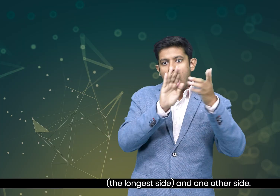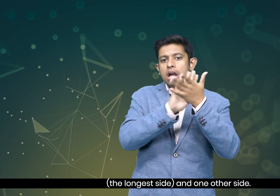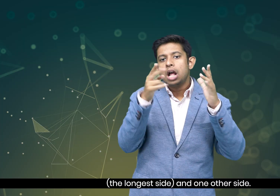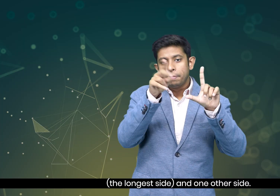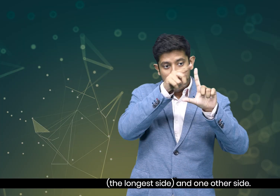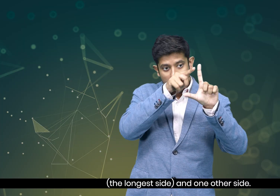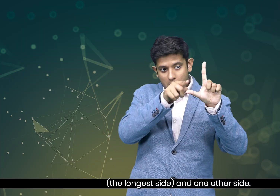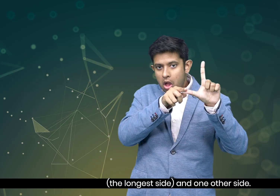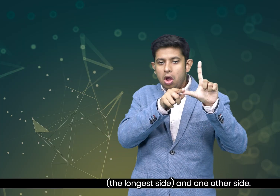side.